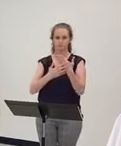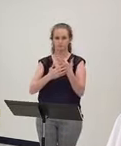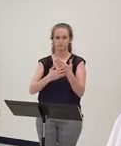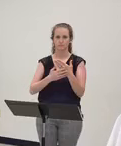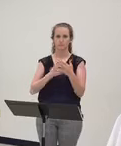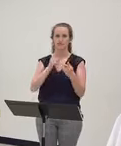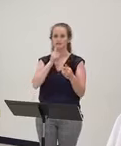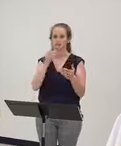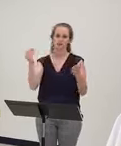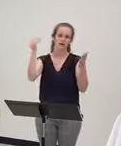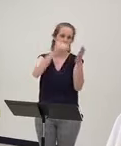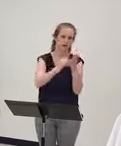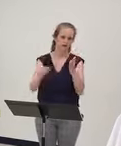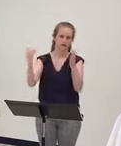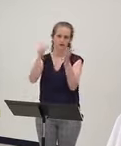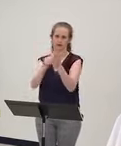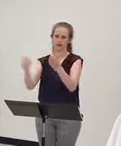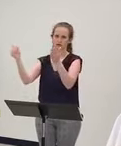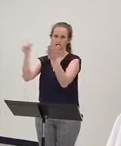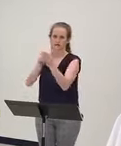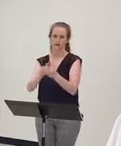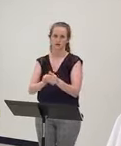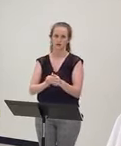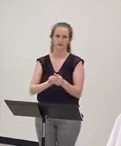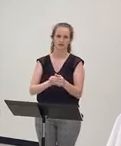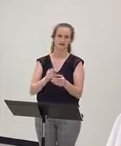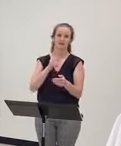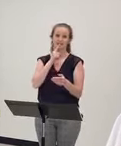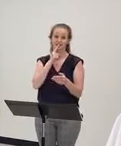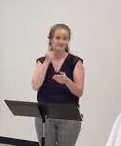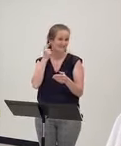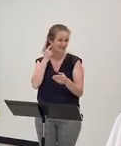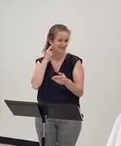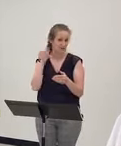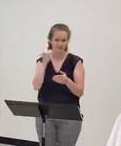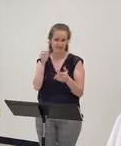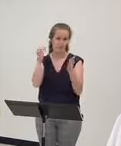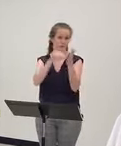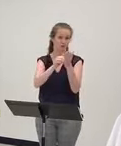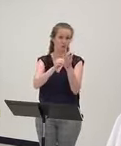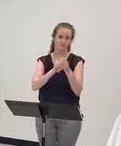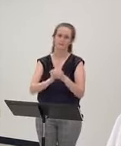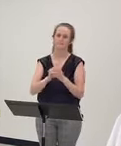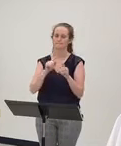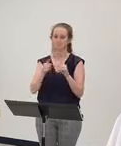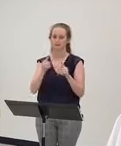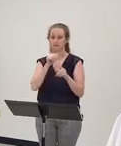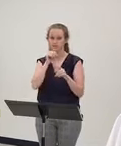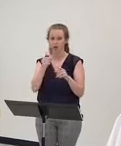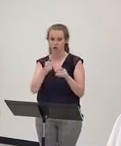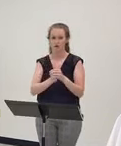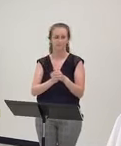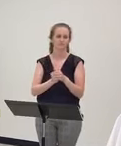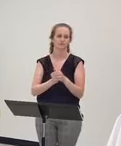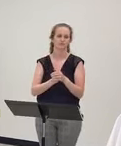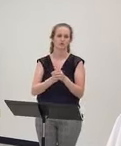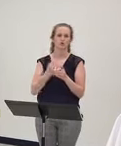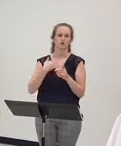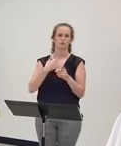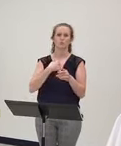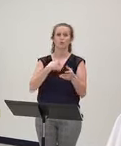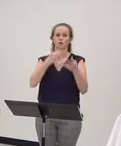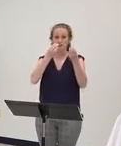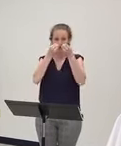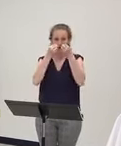it over and over and over again. It sounded like a repeat, but he's not making it up. We are eating his flesh and drinking